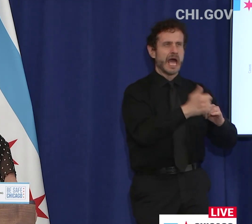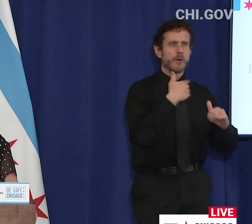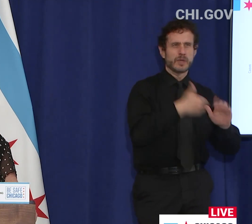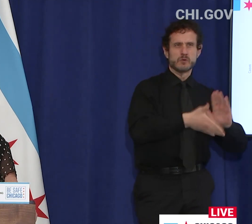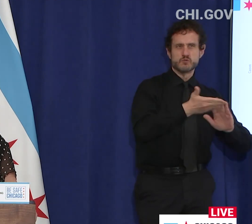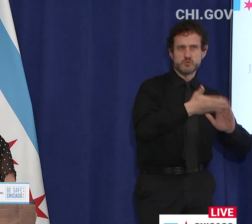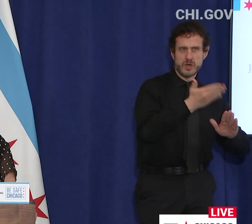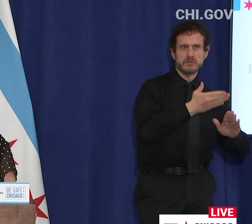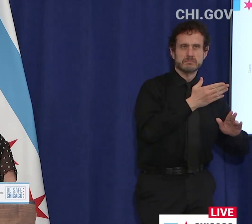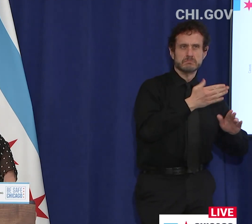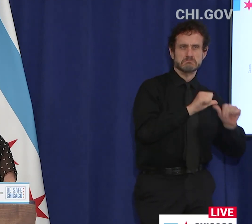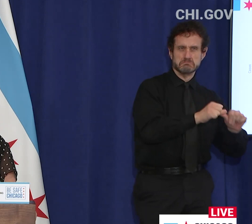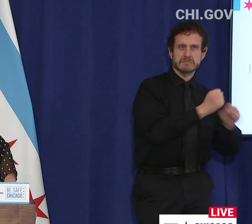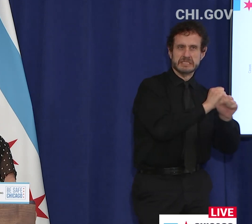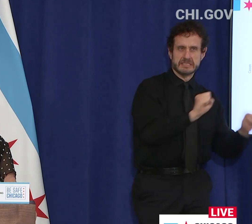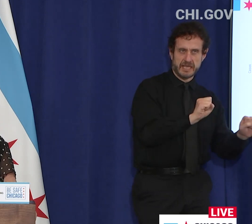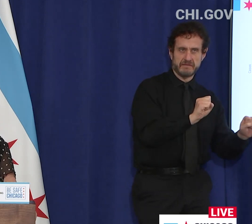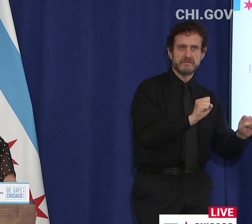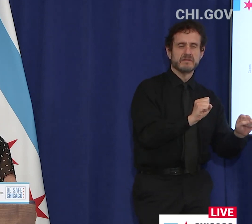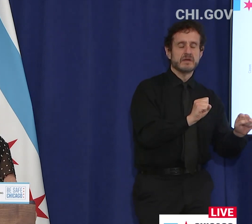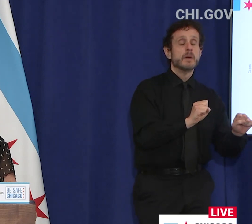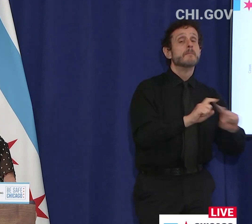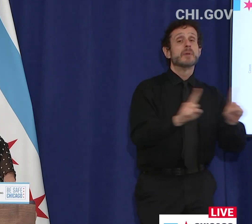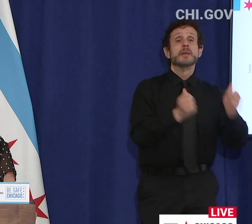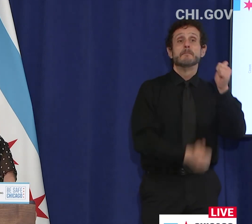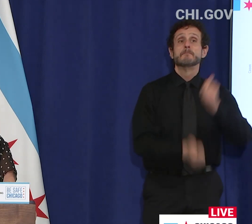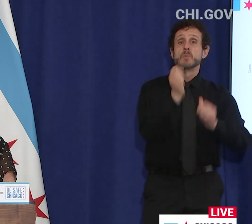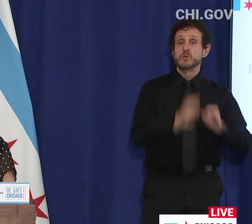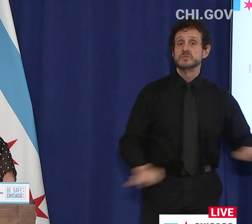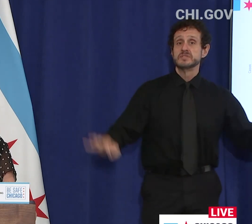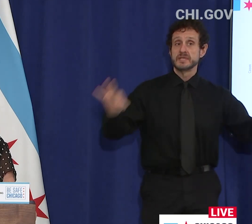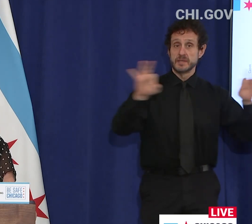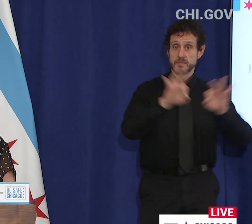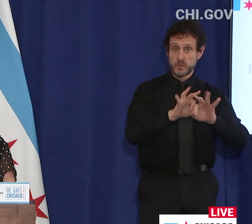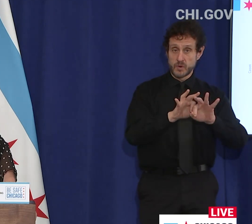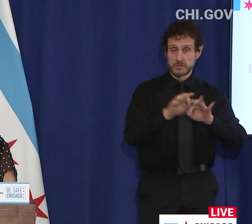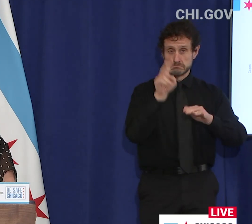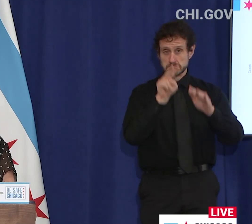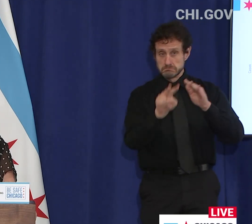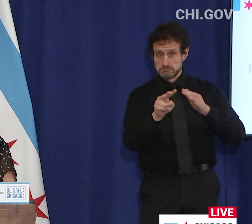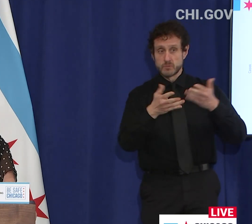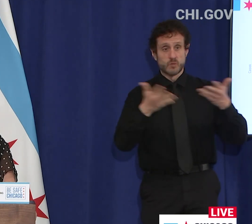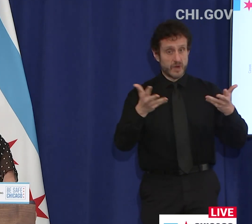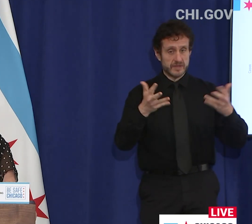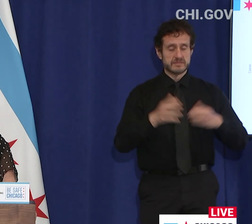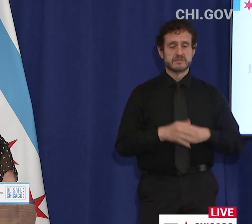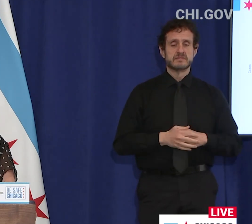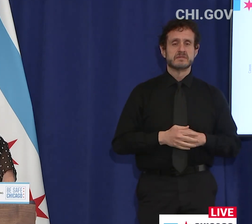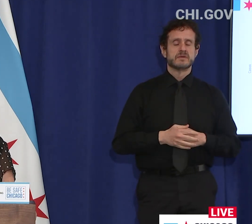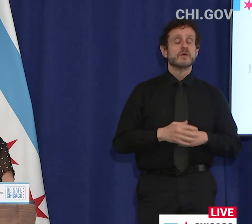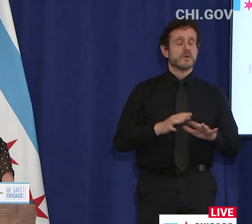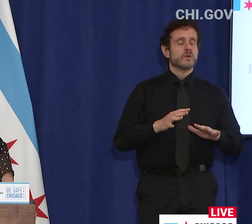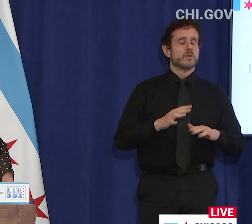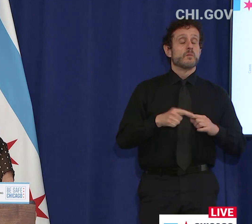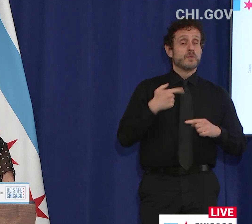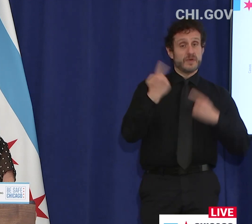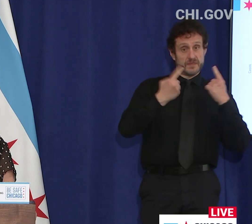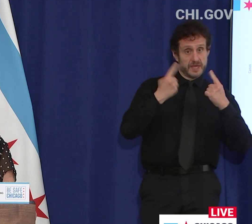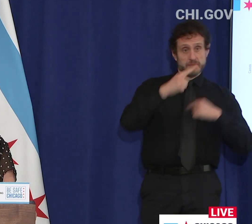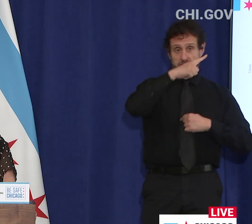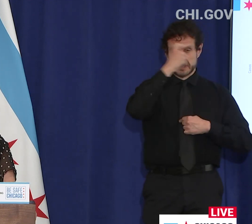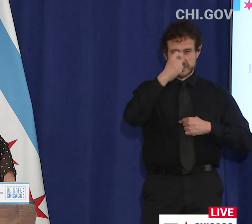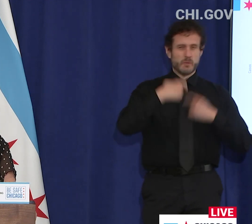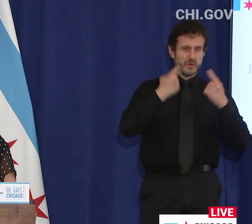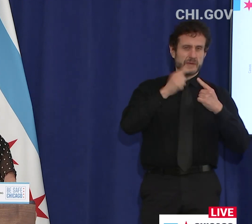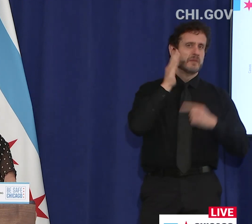as safe as possible. The most important thing as we look ahead through the summer and all the way to a